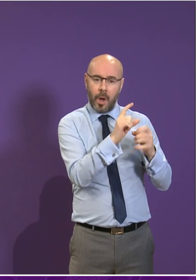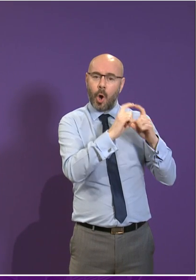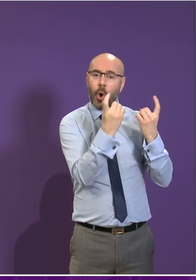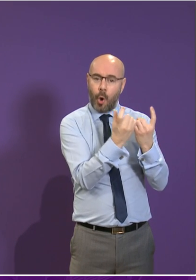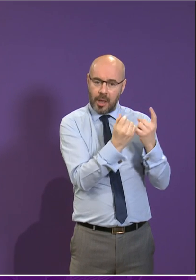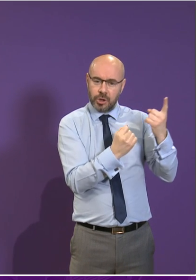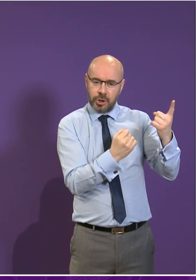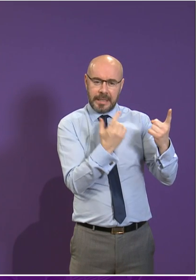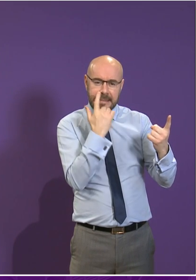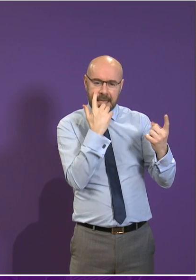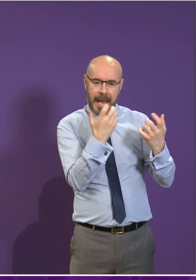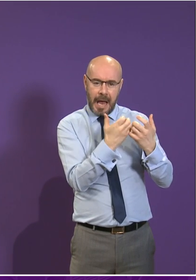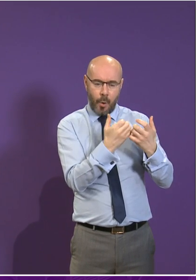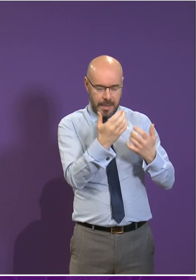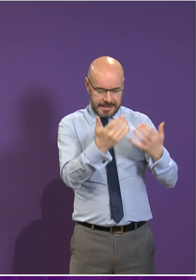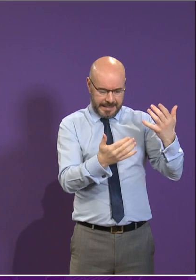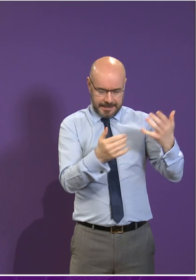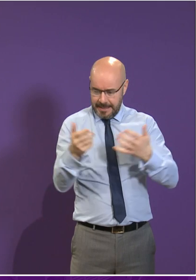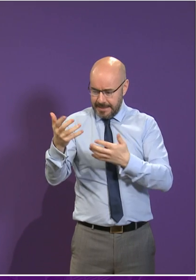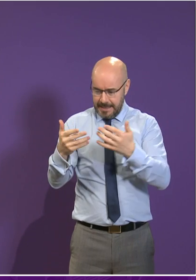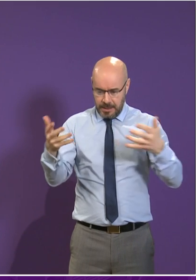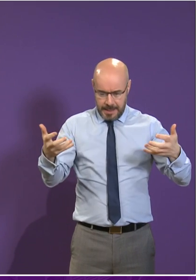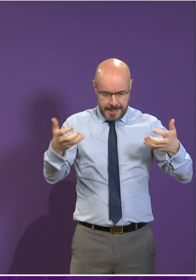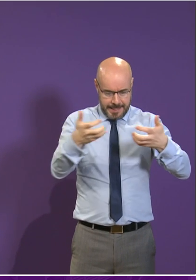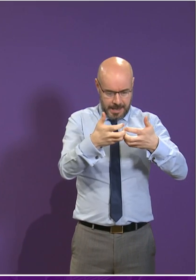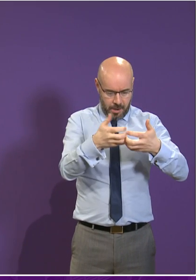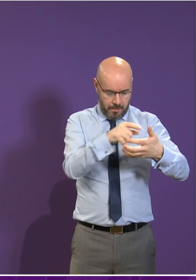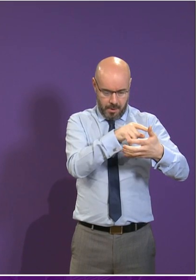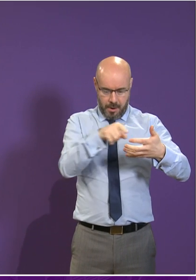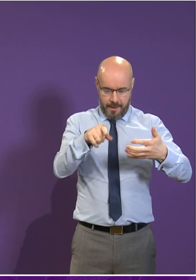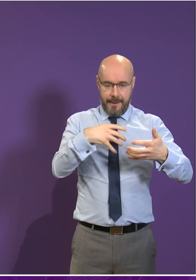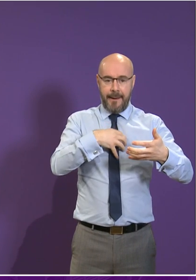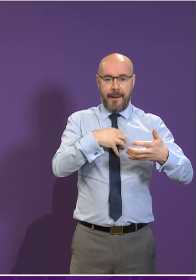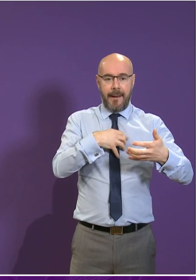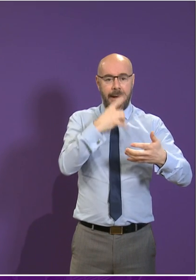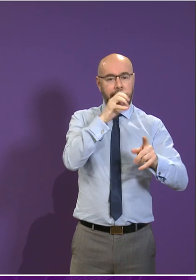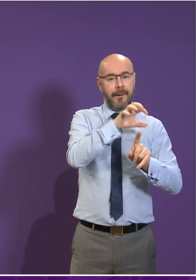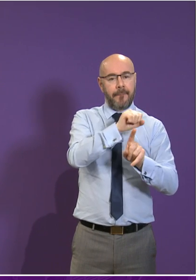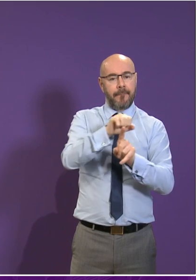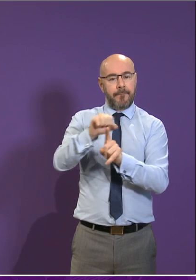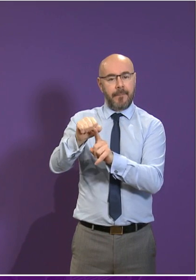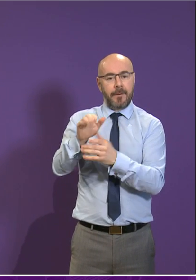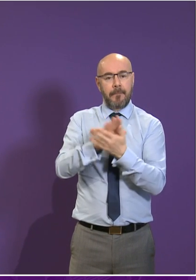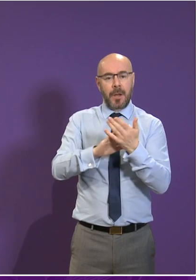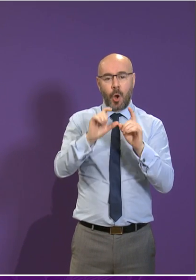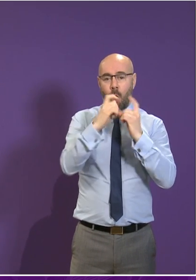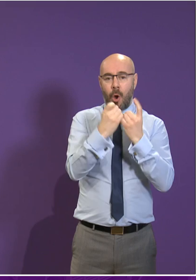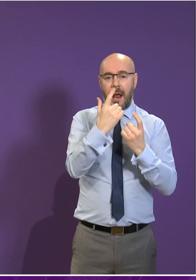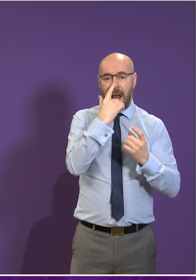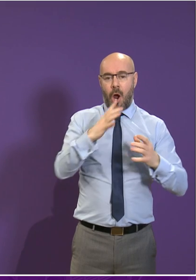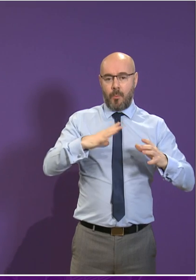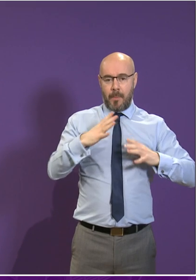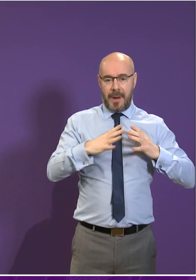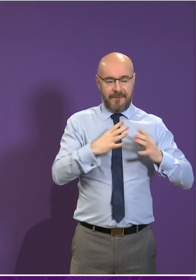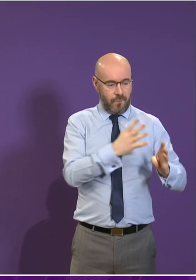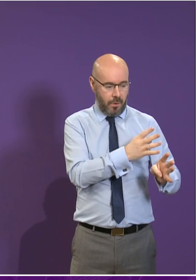if there's a way that we can link the two sets of data up better so colleges can kind of future-proof themselves, if you like, for the students